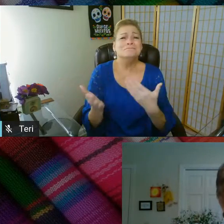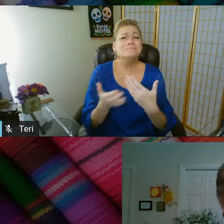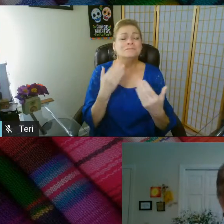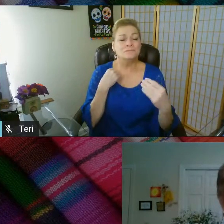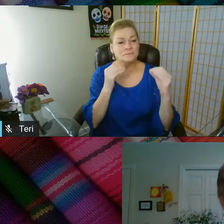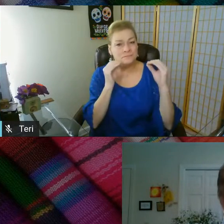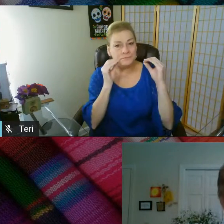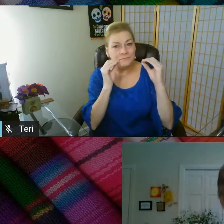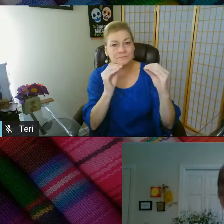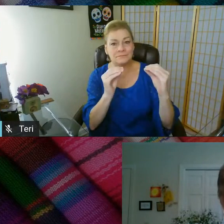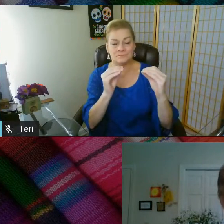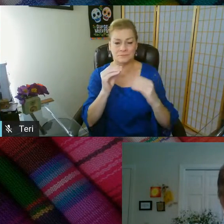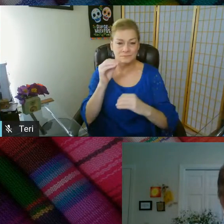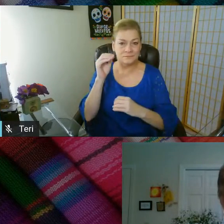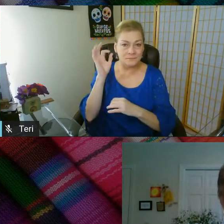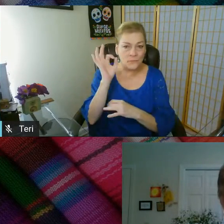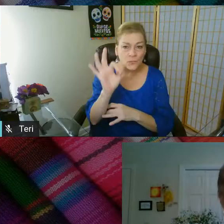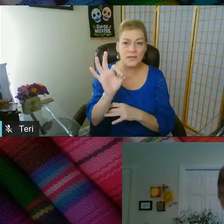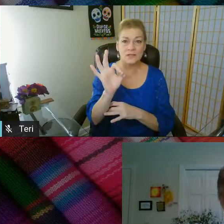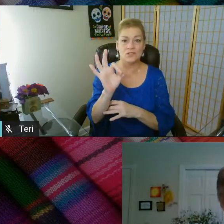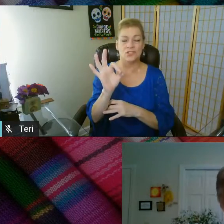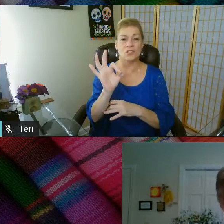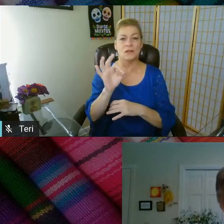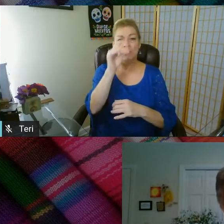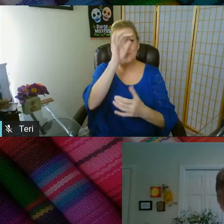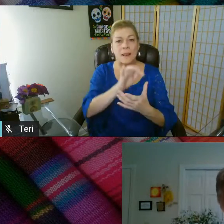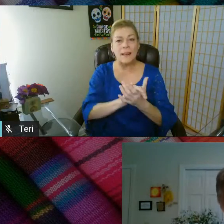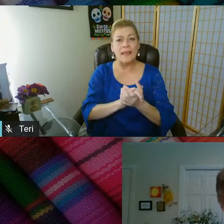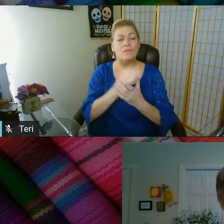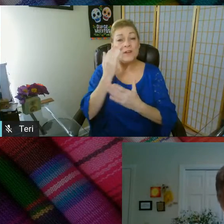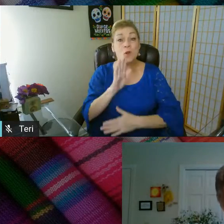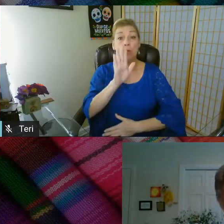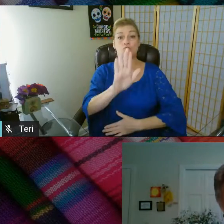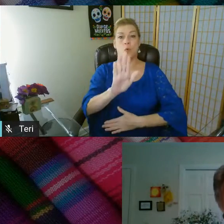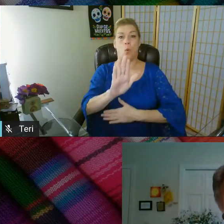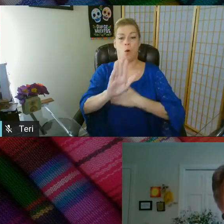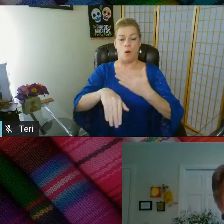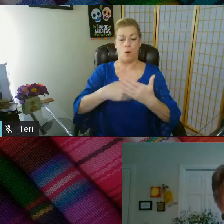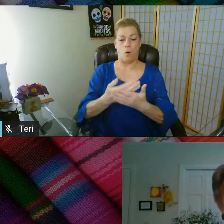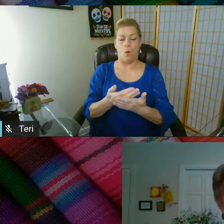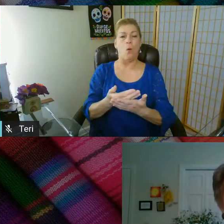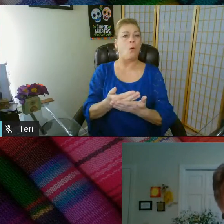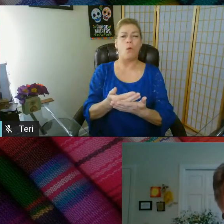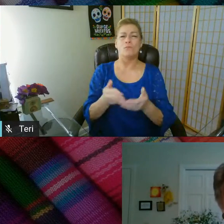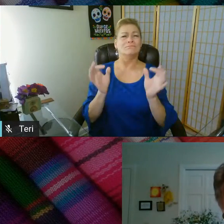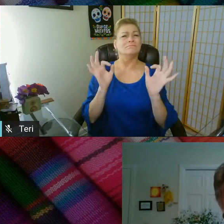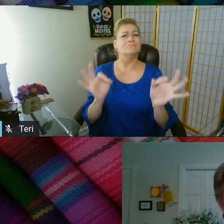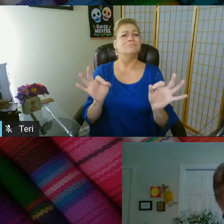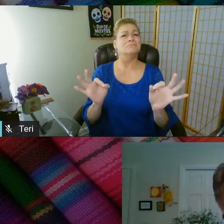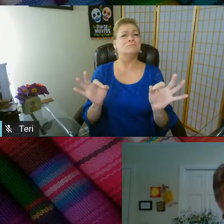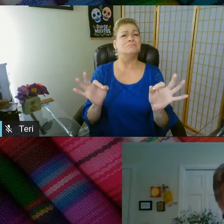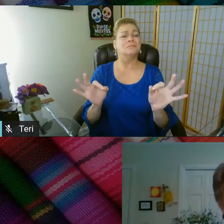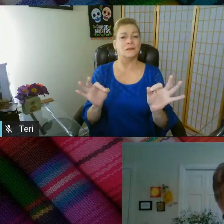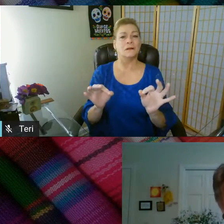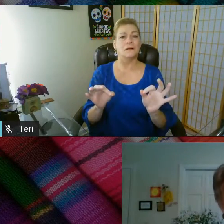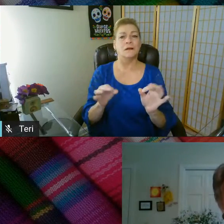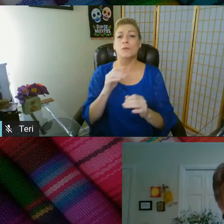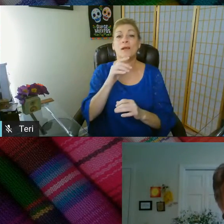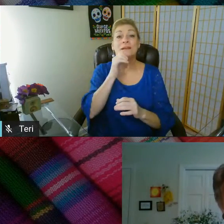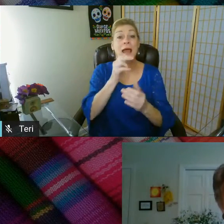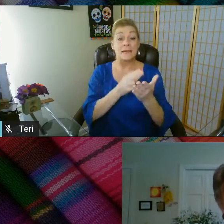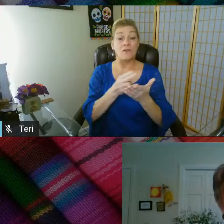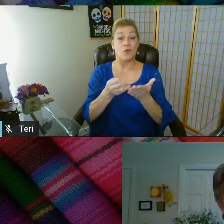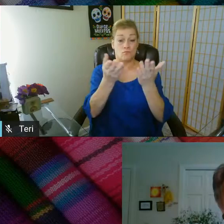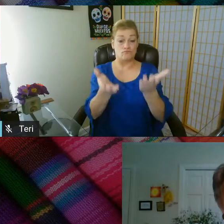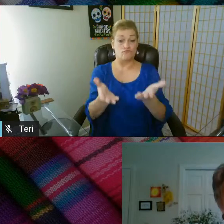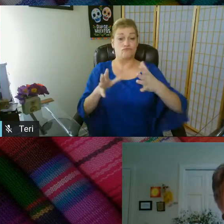teach, and believe. We know your wholeness. We know it. So it's not just that we affirm you as you